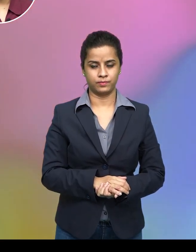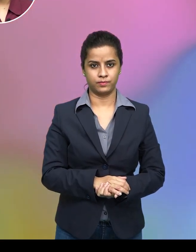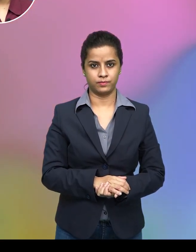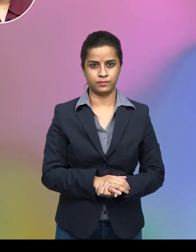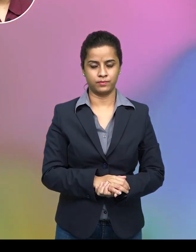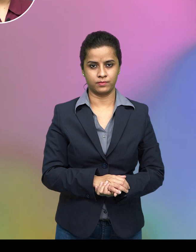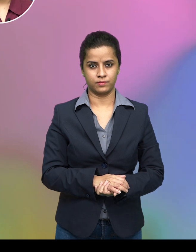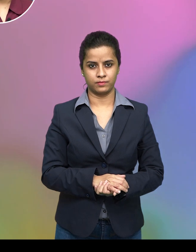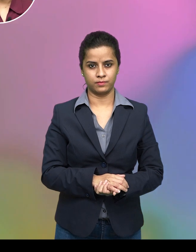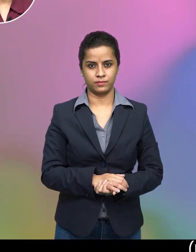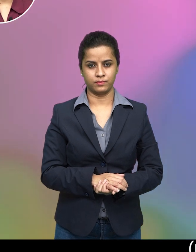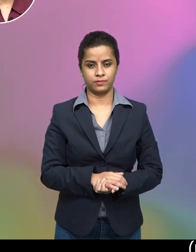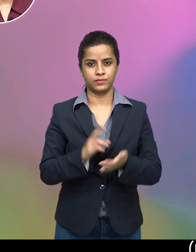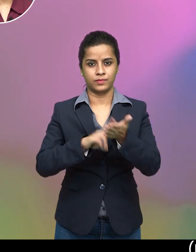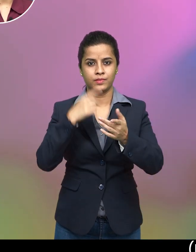NADPH,